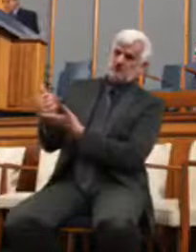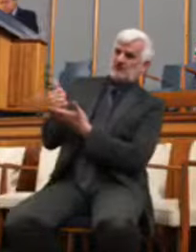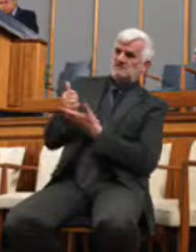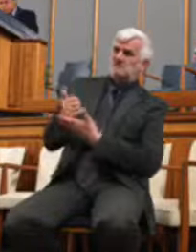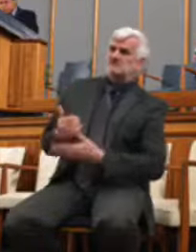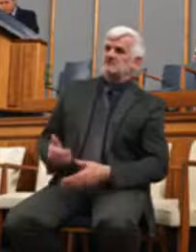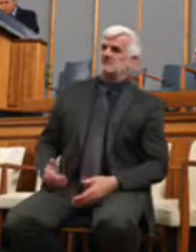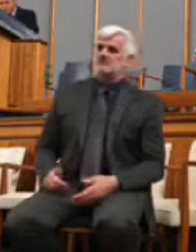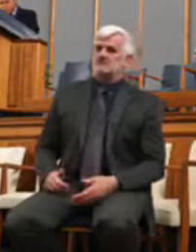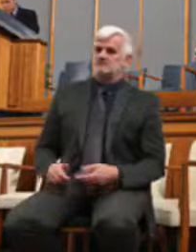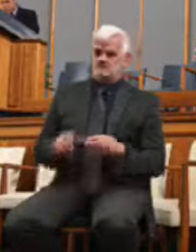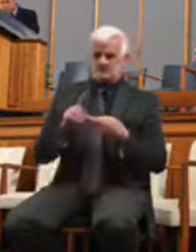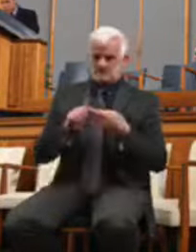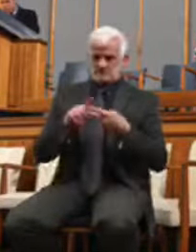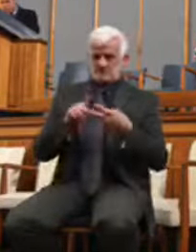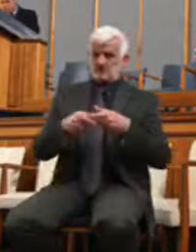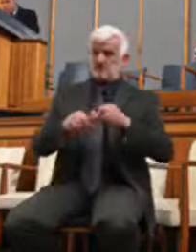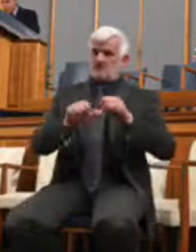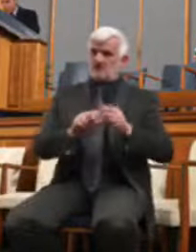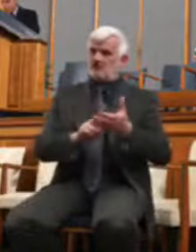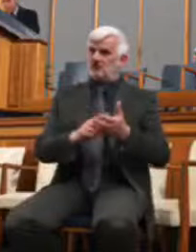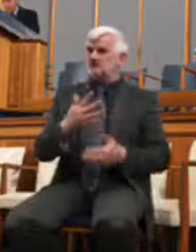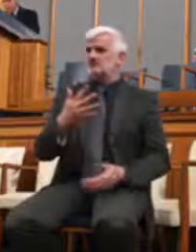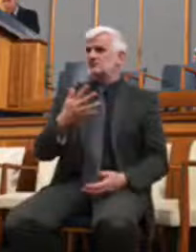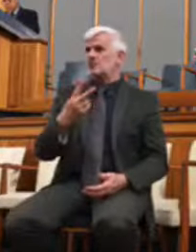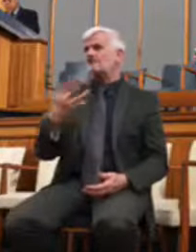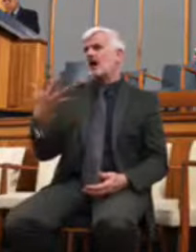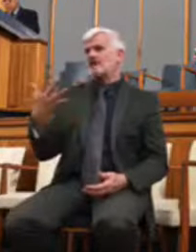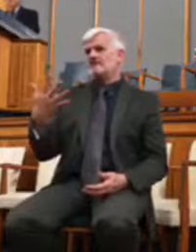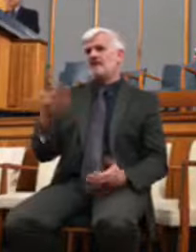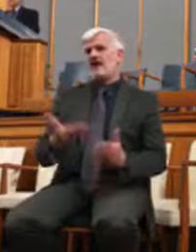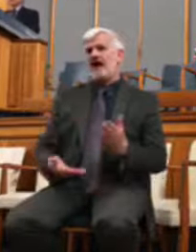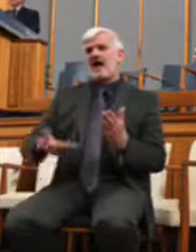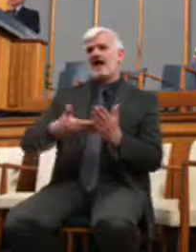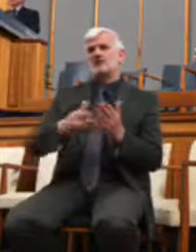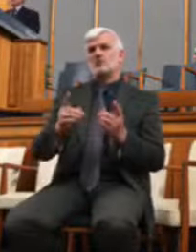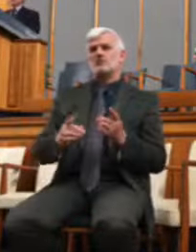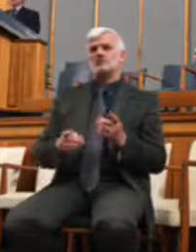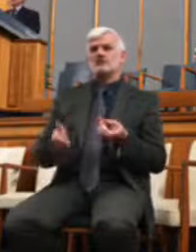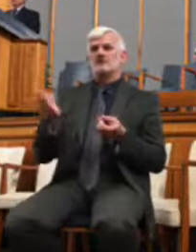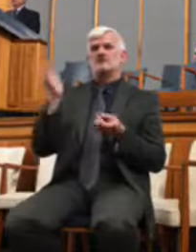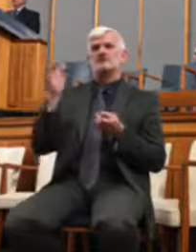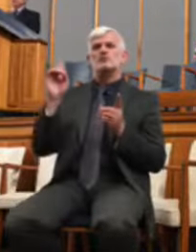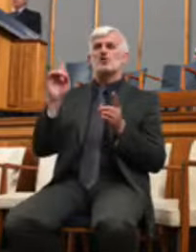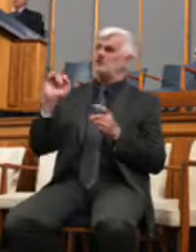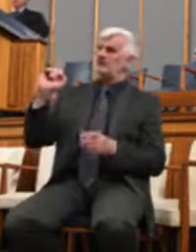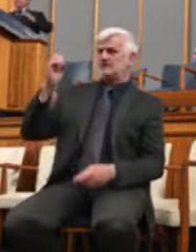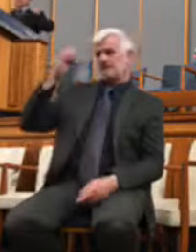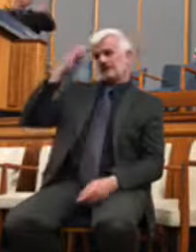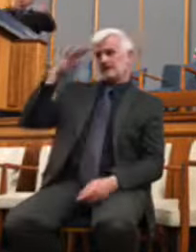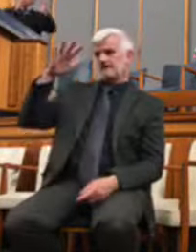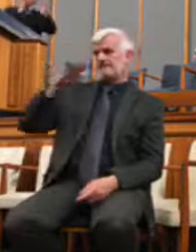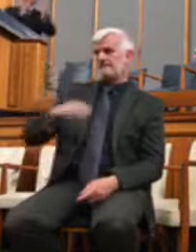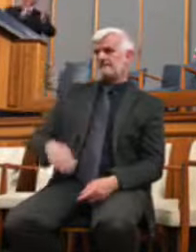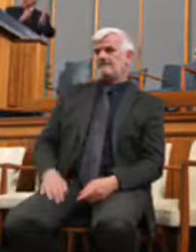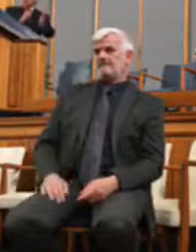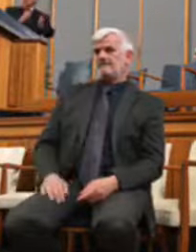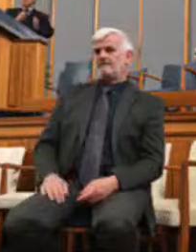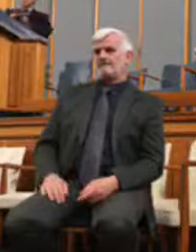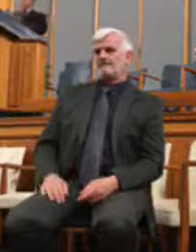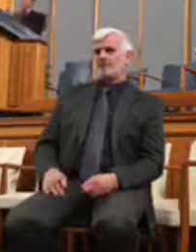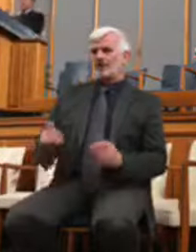Then verse 25, he adds something again, preaching the kingdom of God. You see, there is the kingdom of